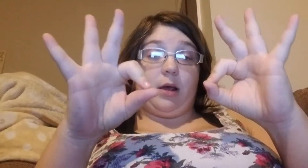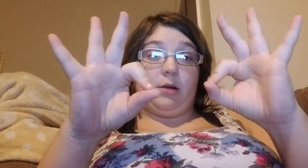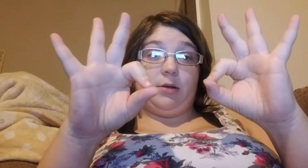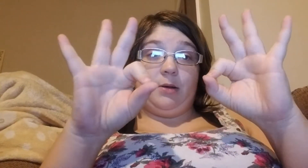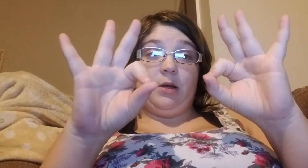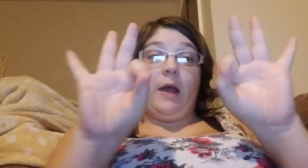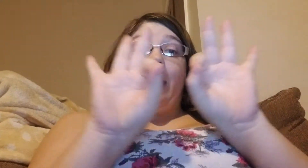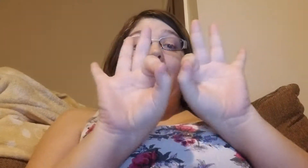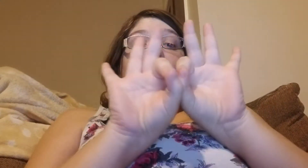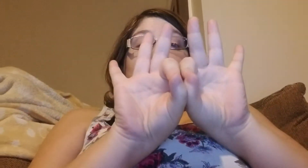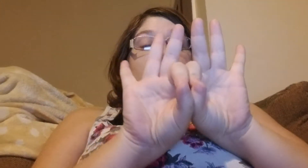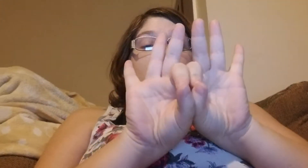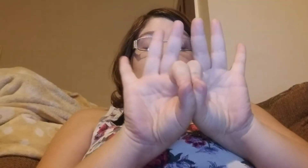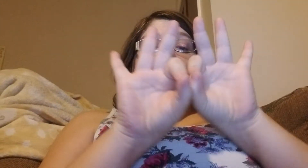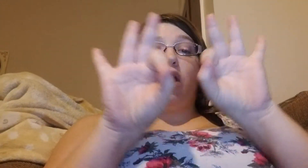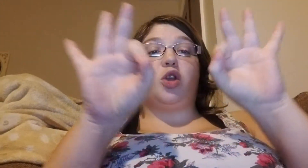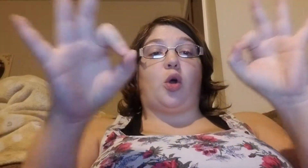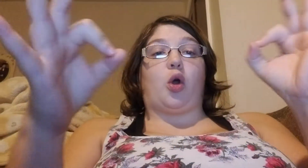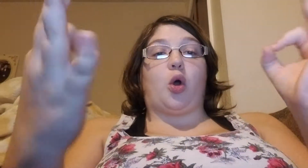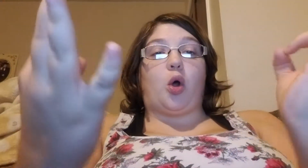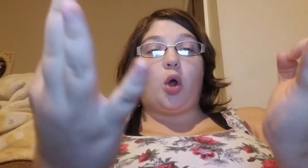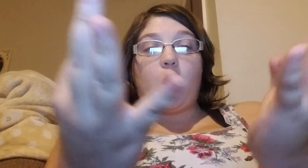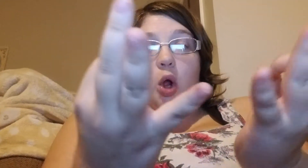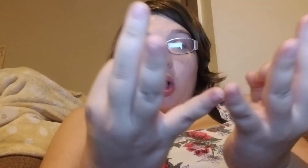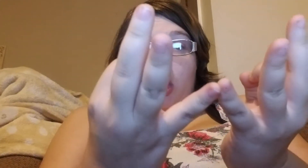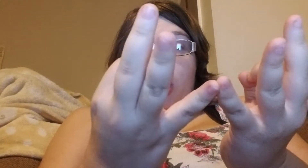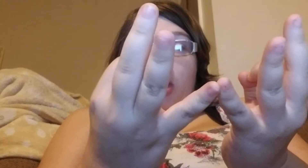this. So you do the circle.